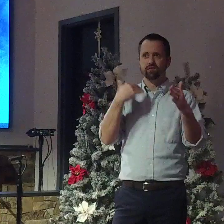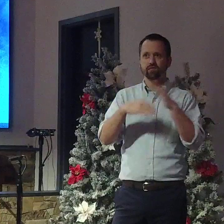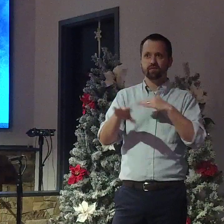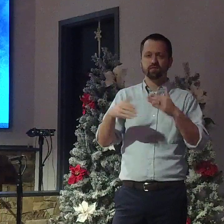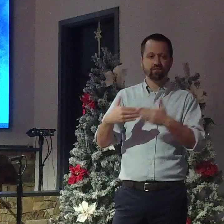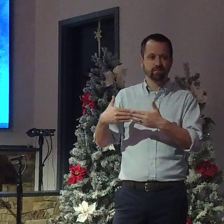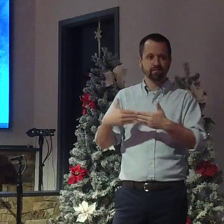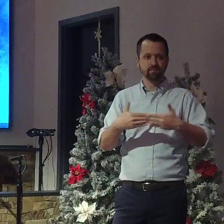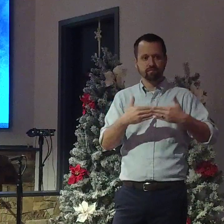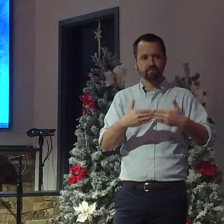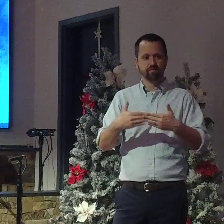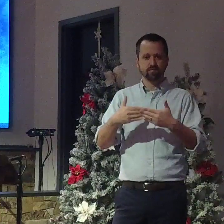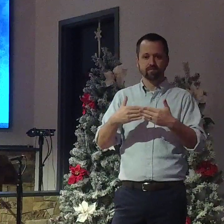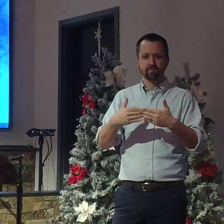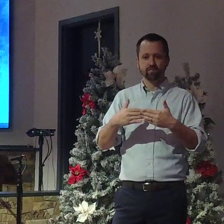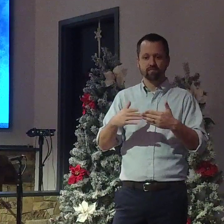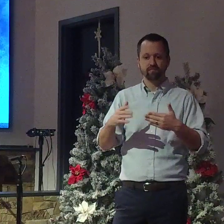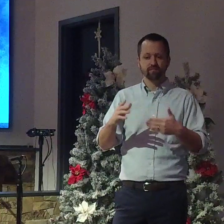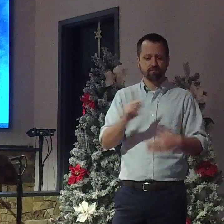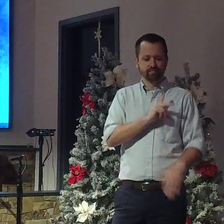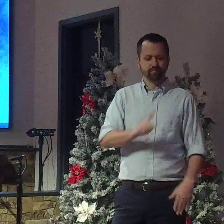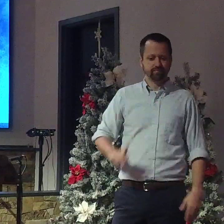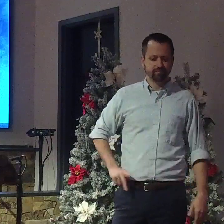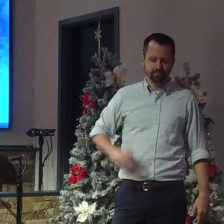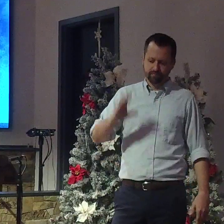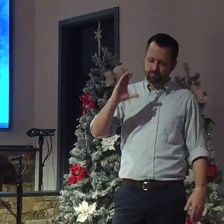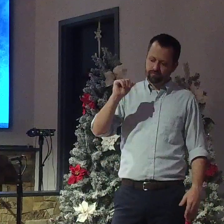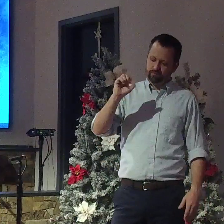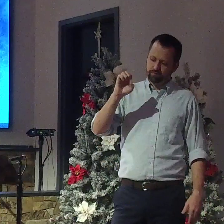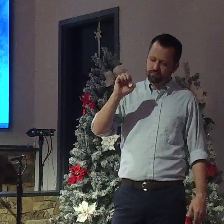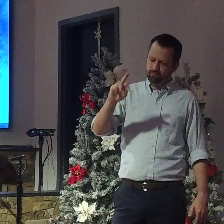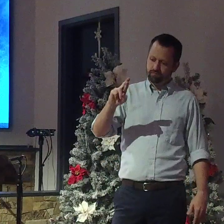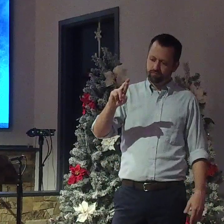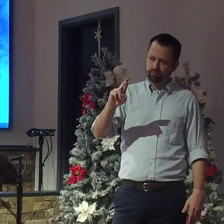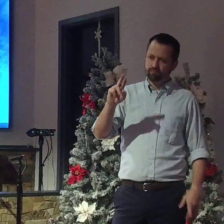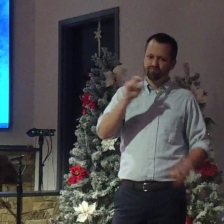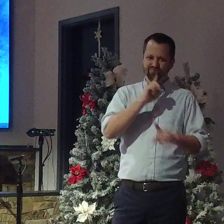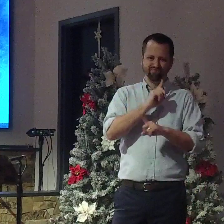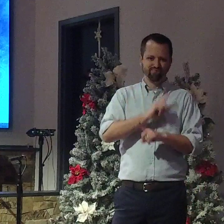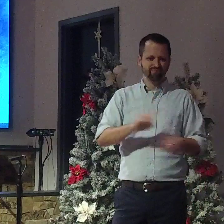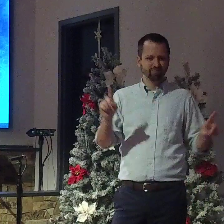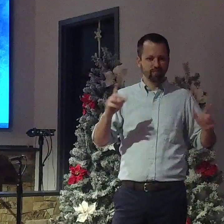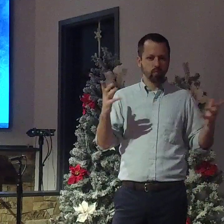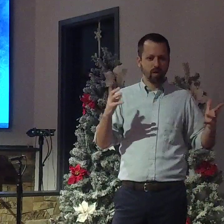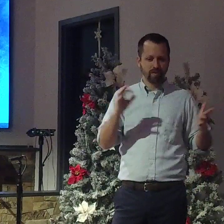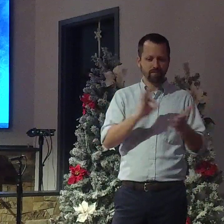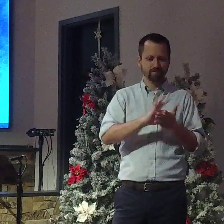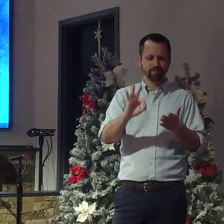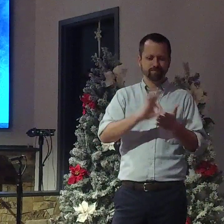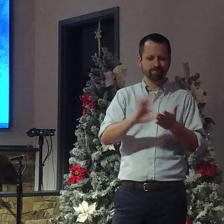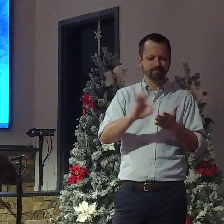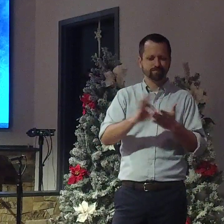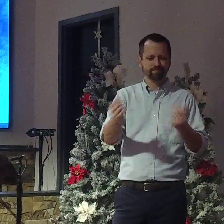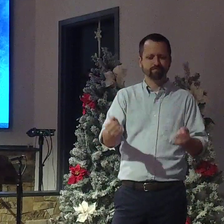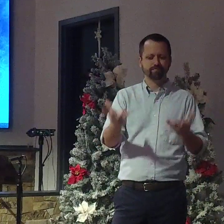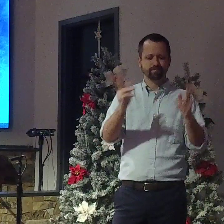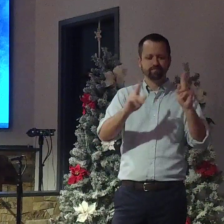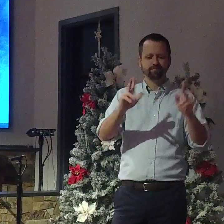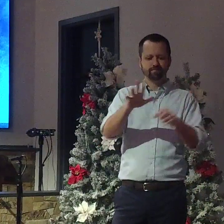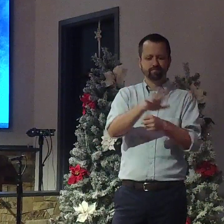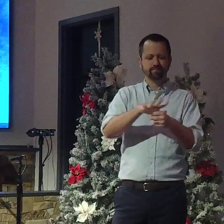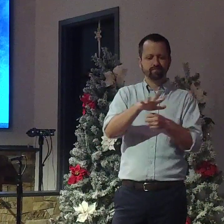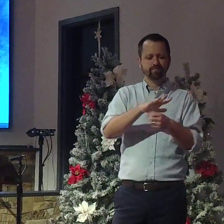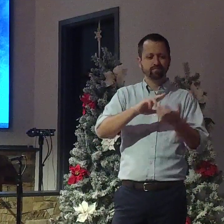if we follow what Matthew tells us, it starts with David's son Solomon, and then it goes down to